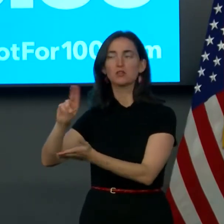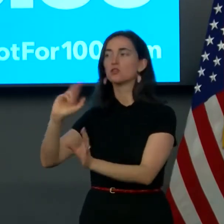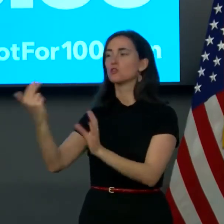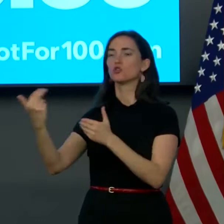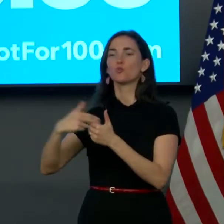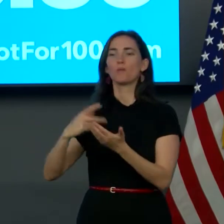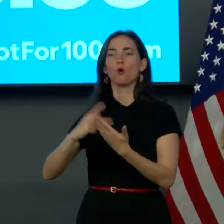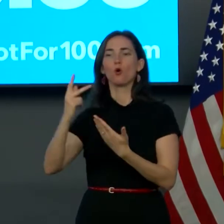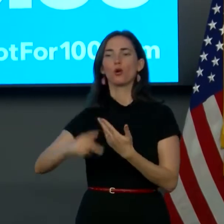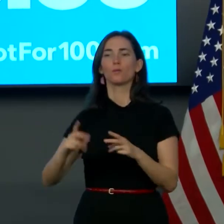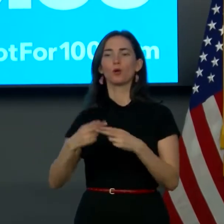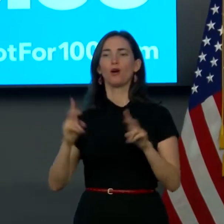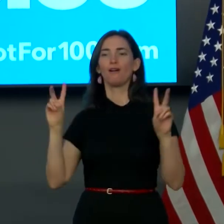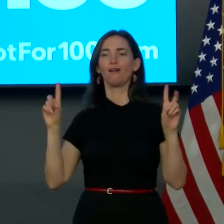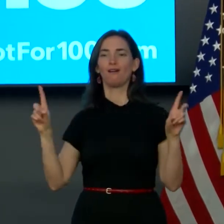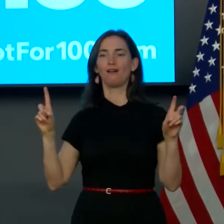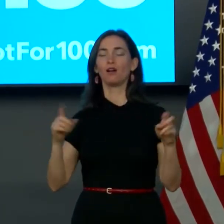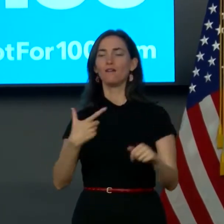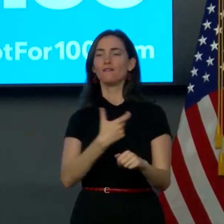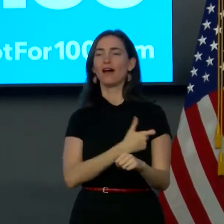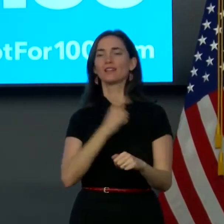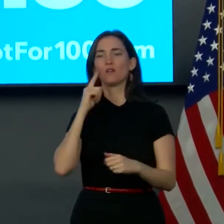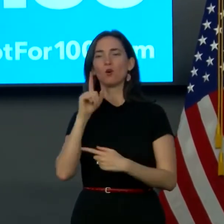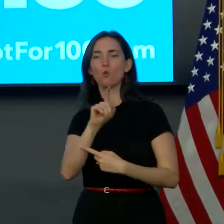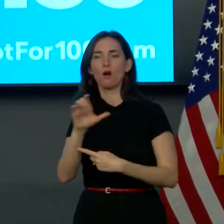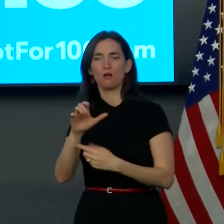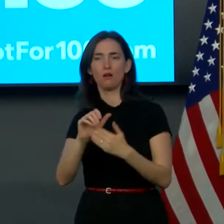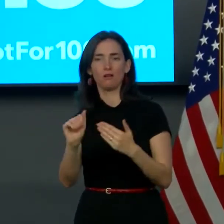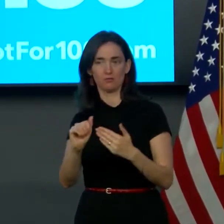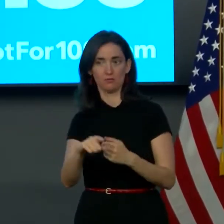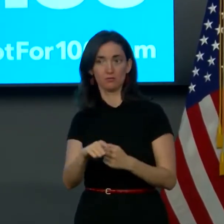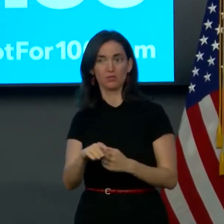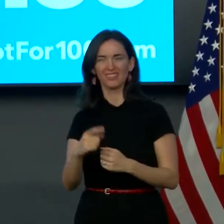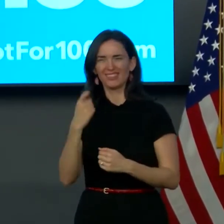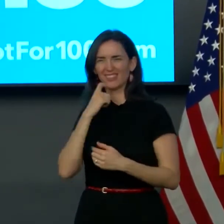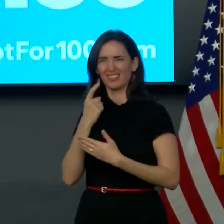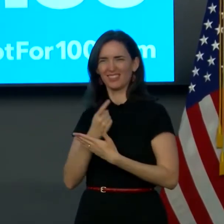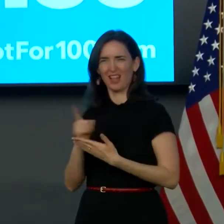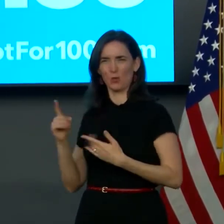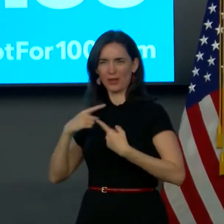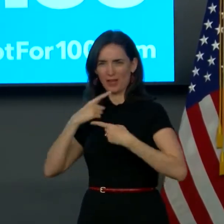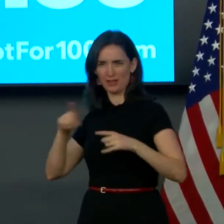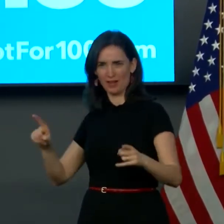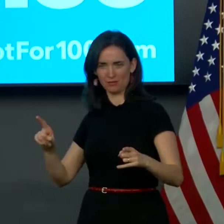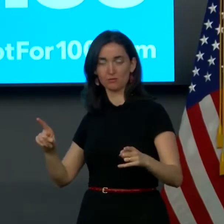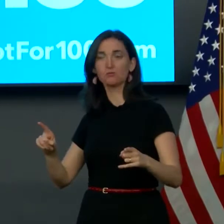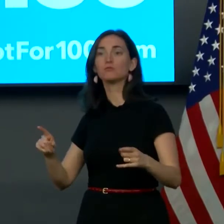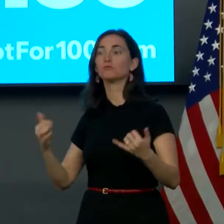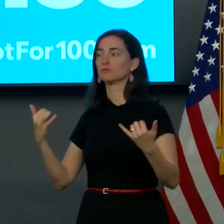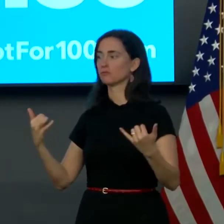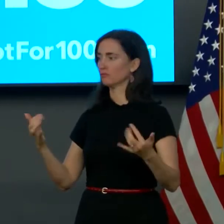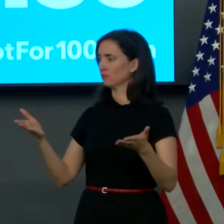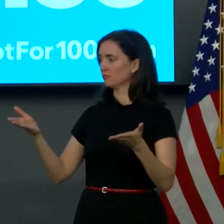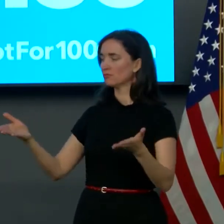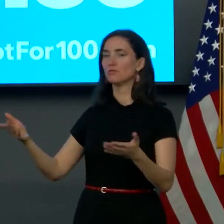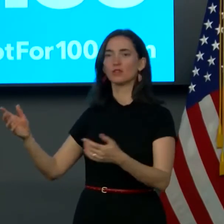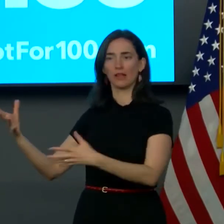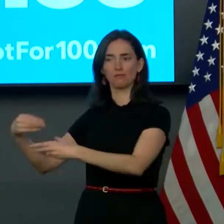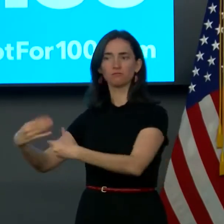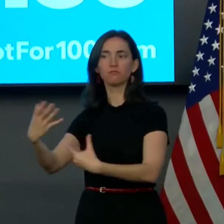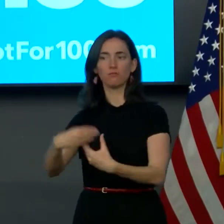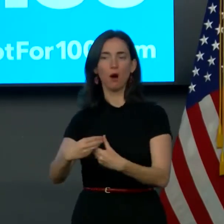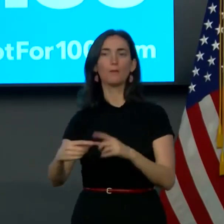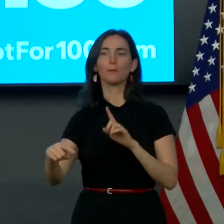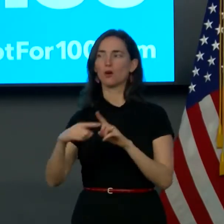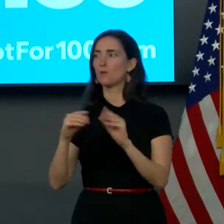reward program that we announced 1 week ago today. We were very pleased that that actually was able to start on